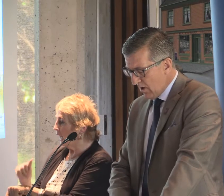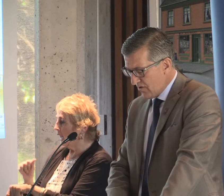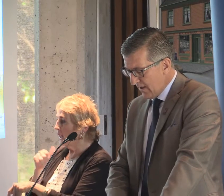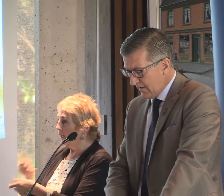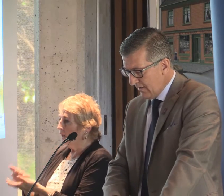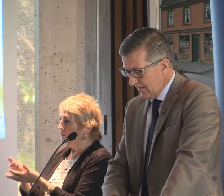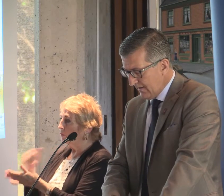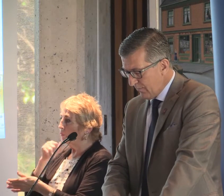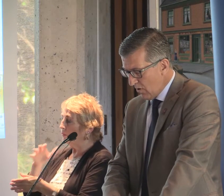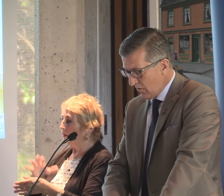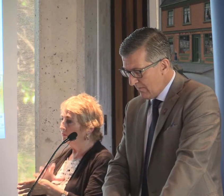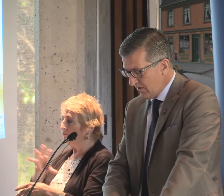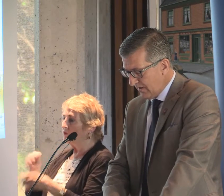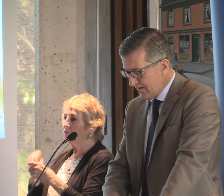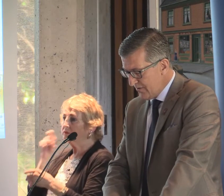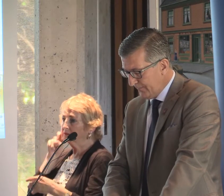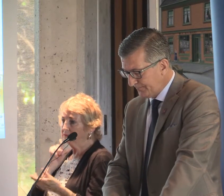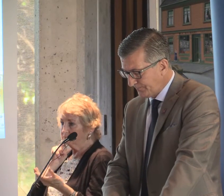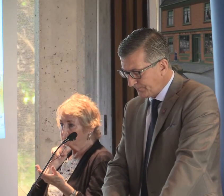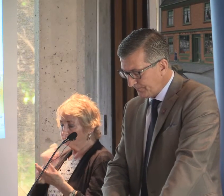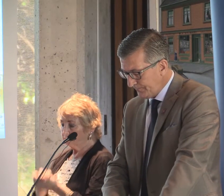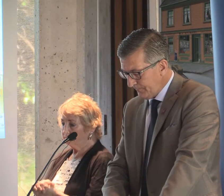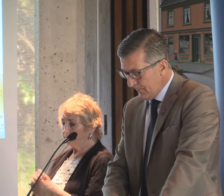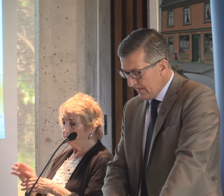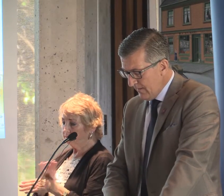want that program to continue.